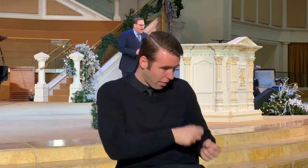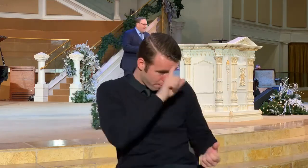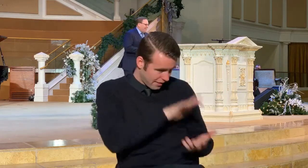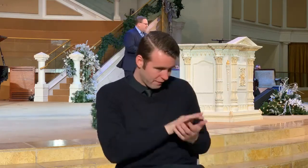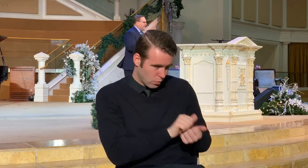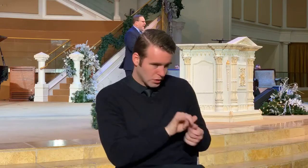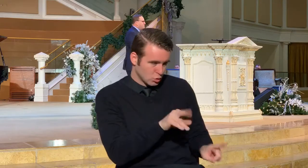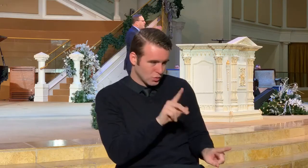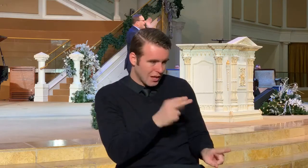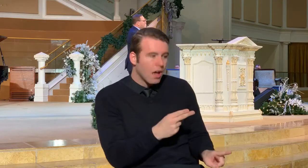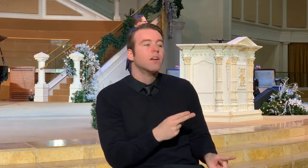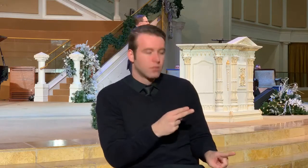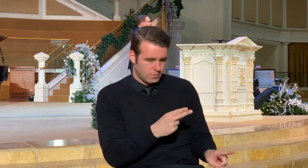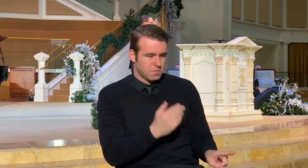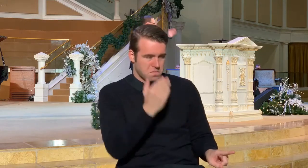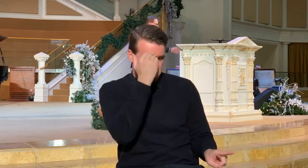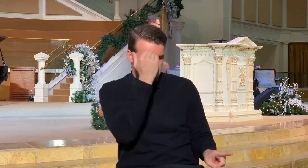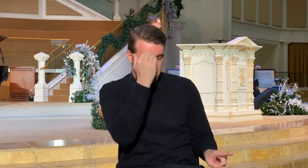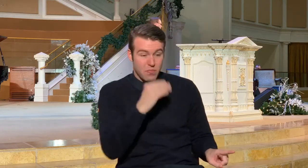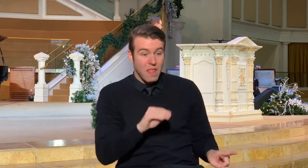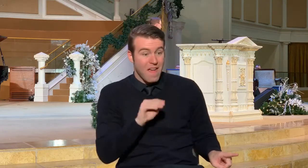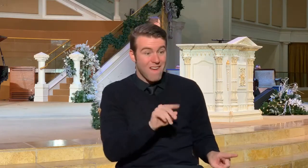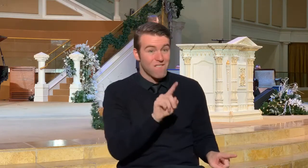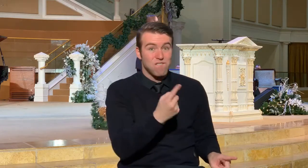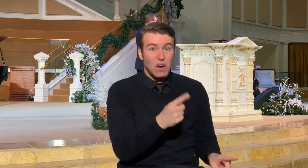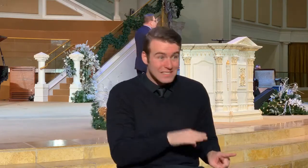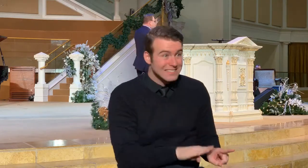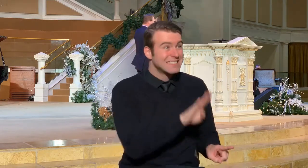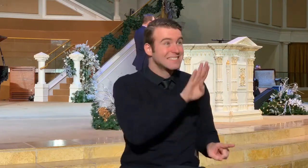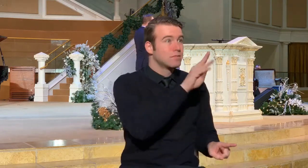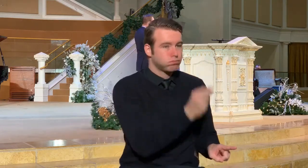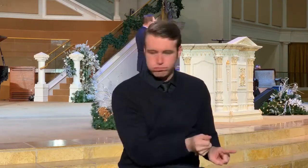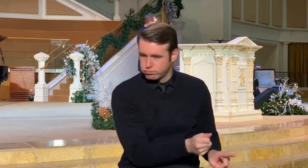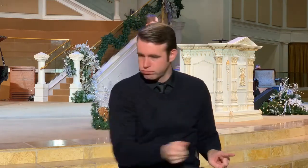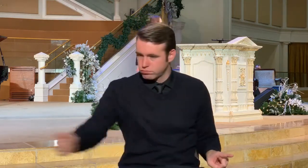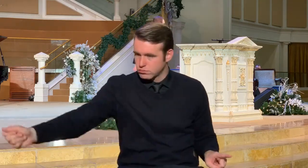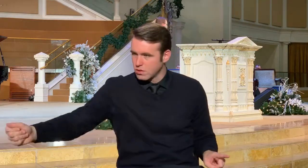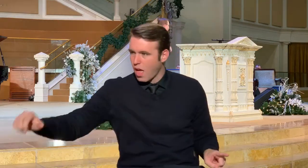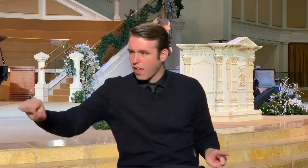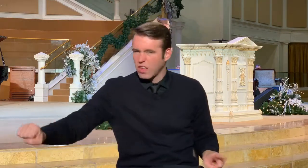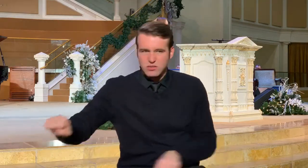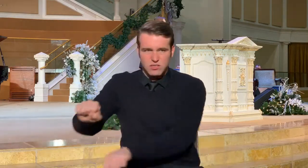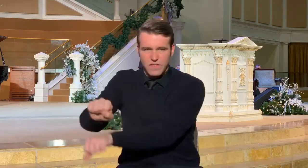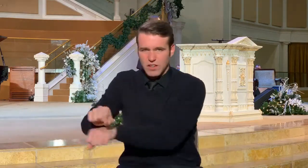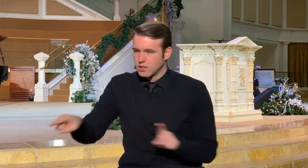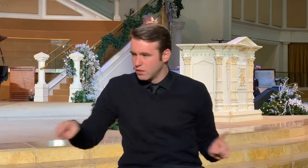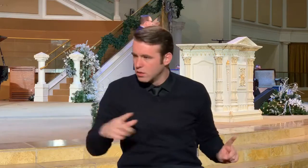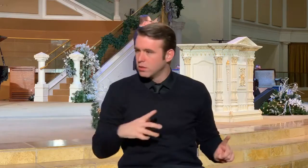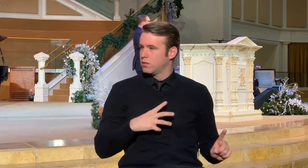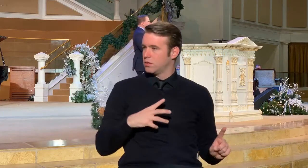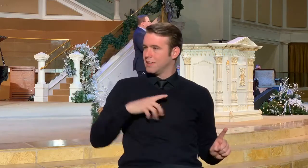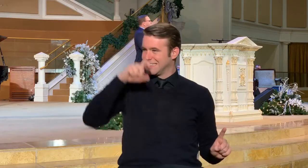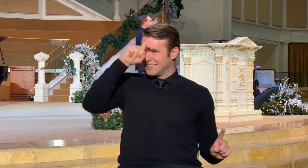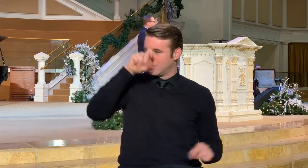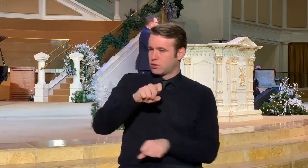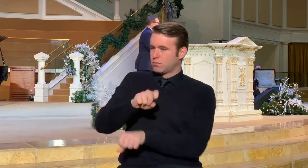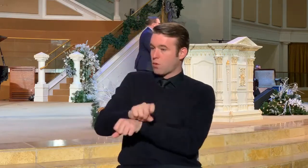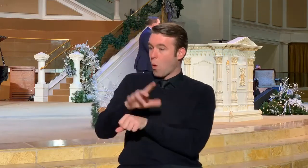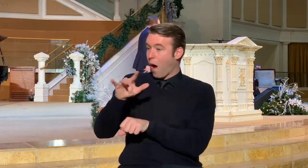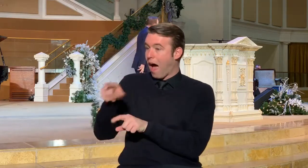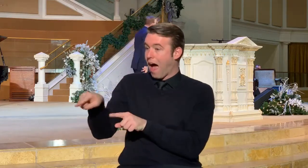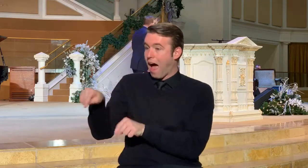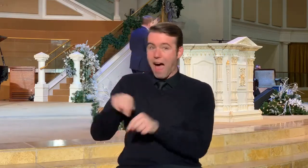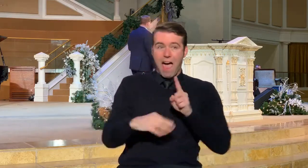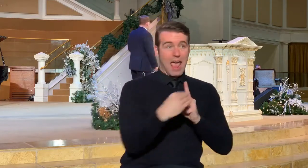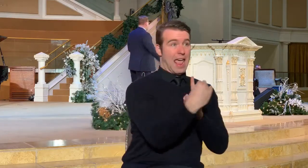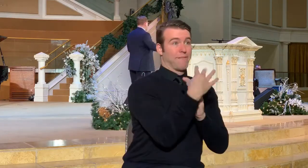hope that she had placed in that first child, that first lion, that first whelp. But he had been influenced by that around